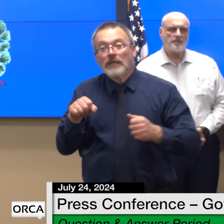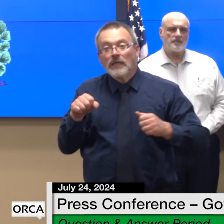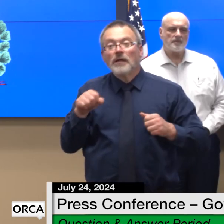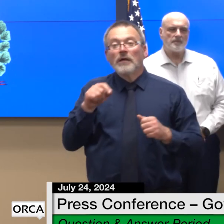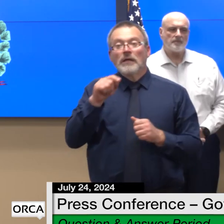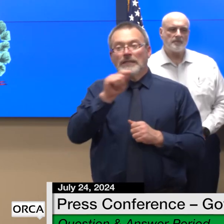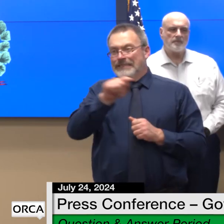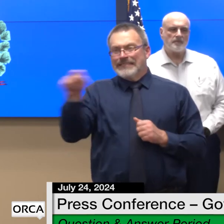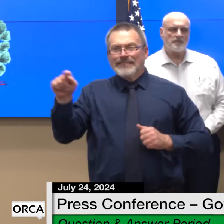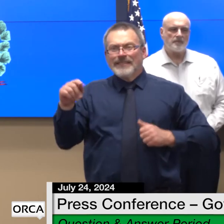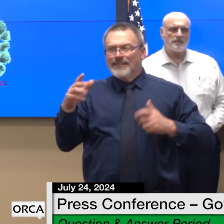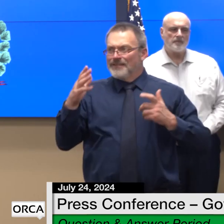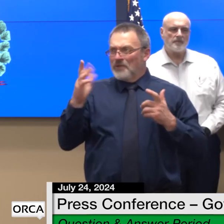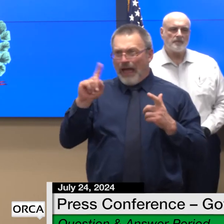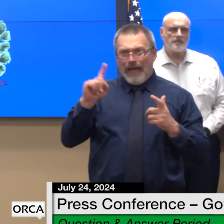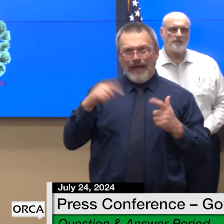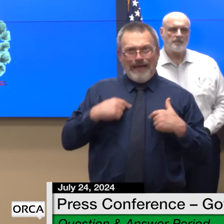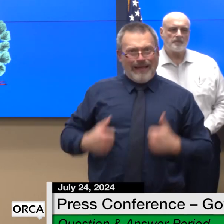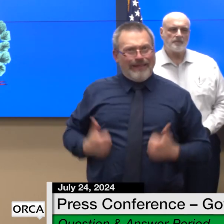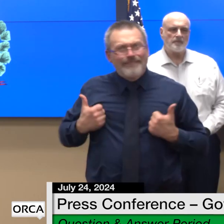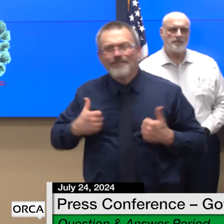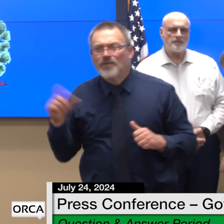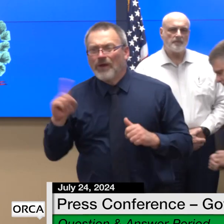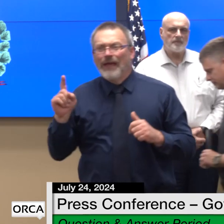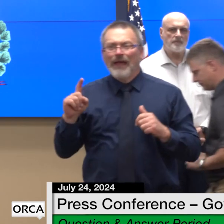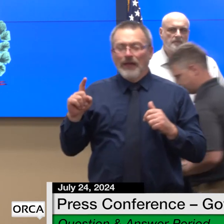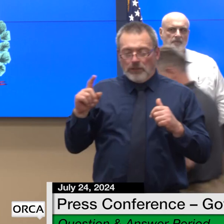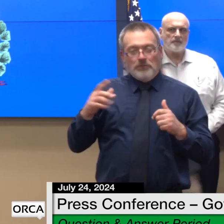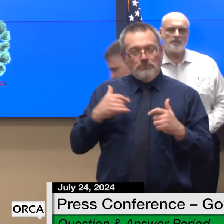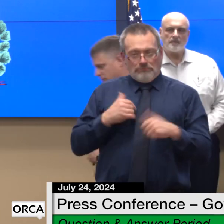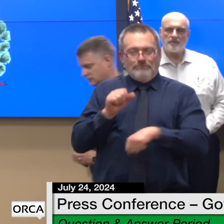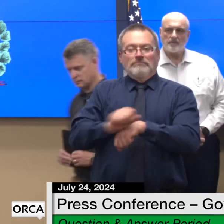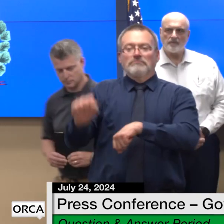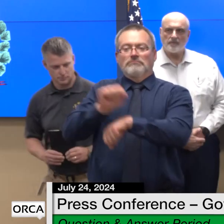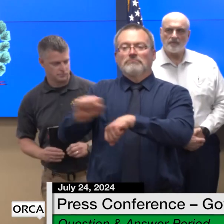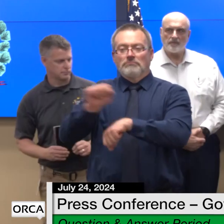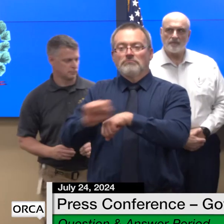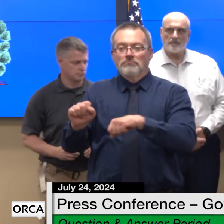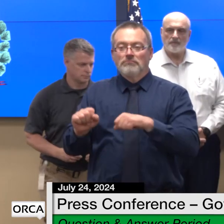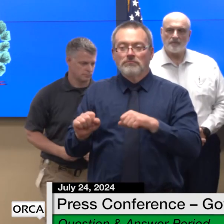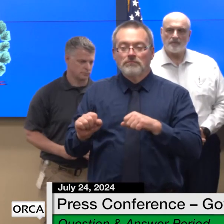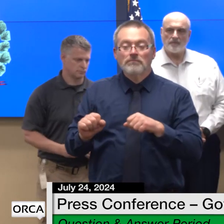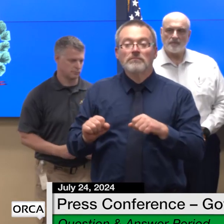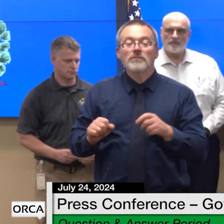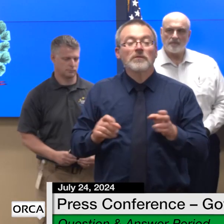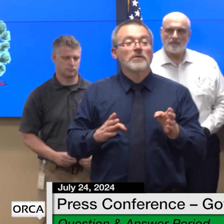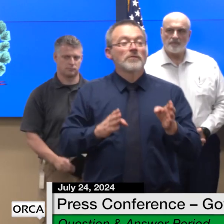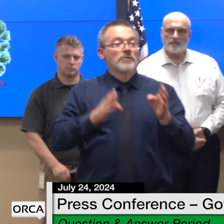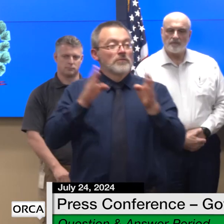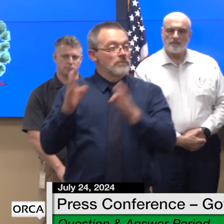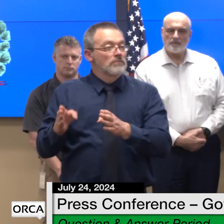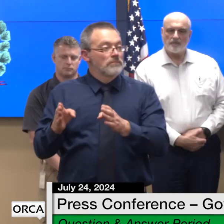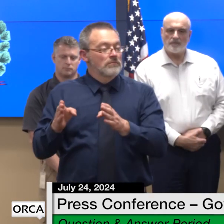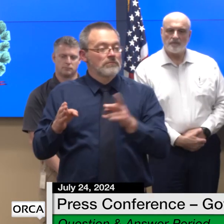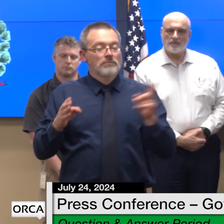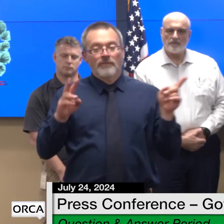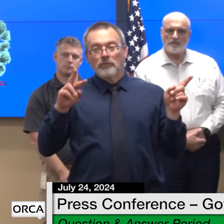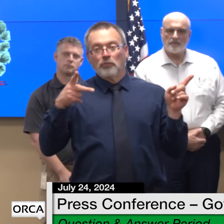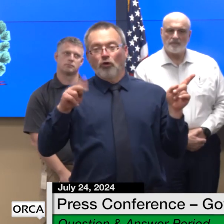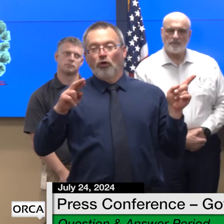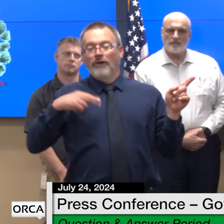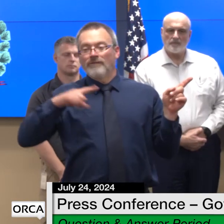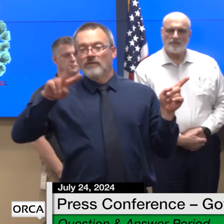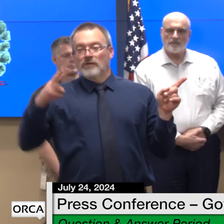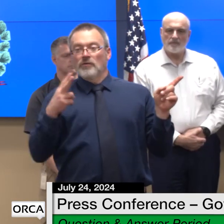housing needs, and we're working on those as well. Thanks. Has there also been a big jump,